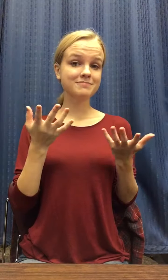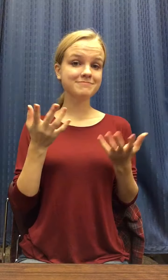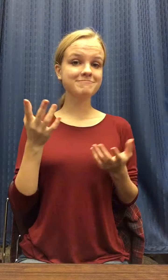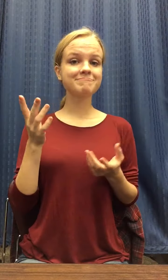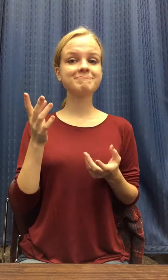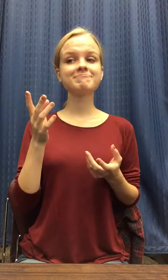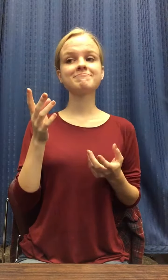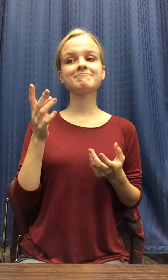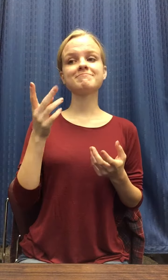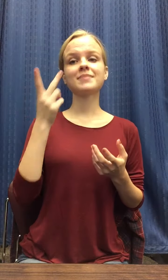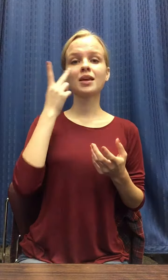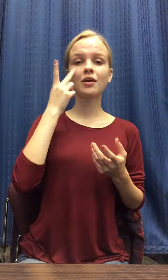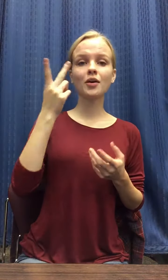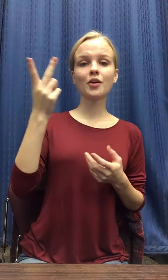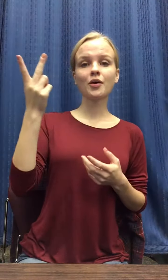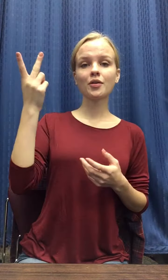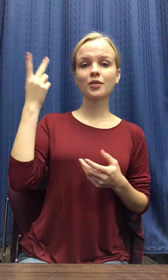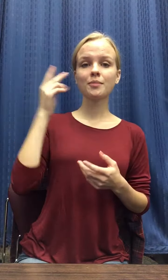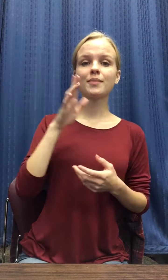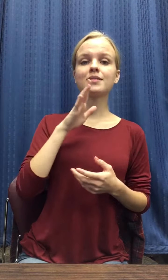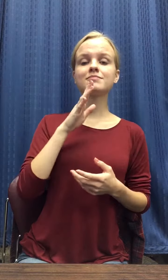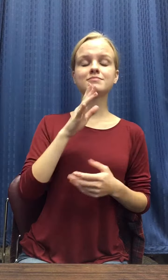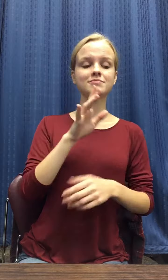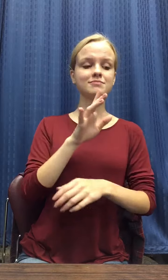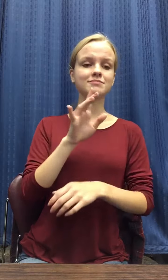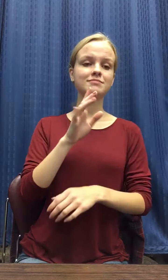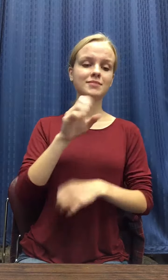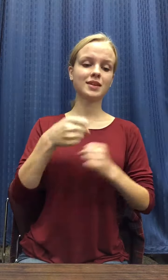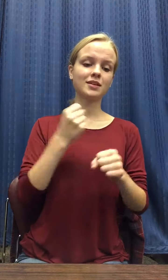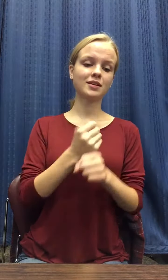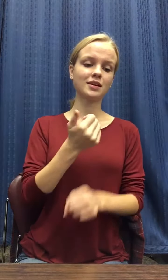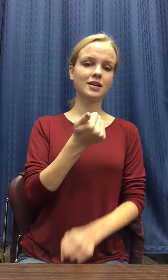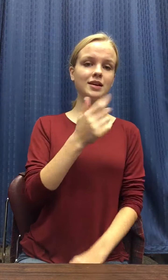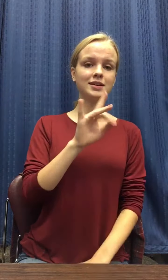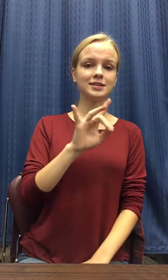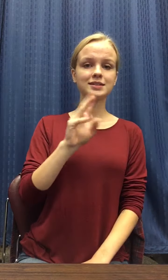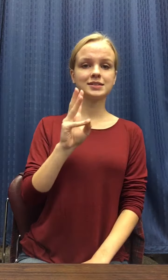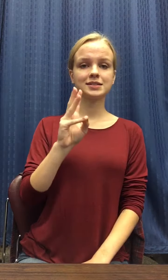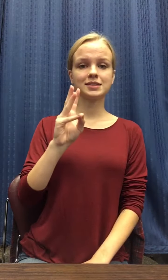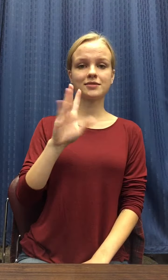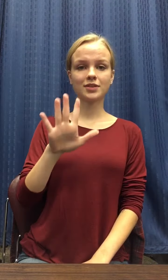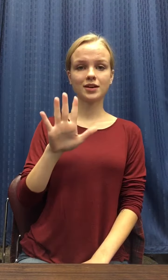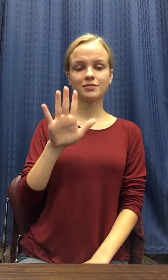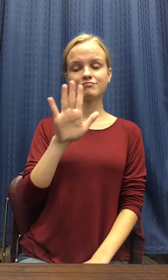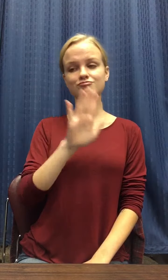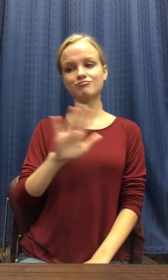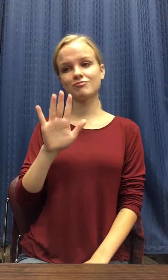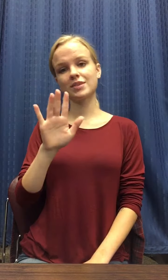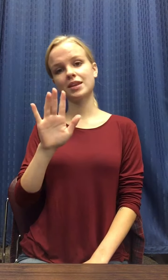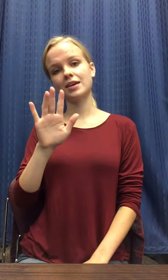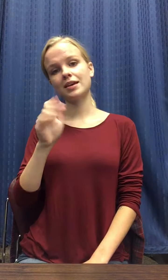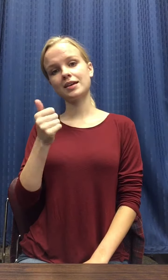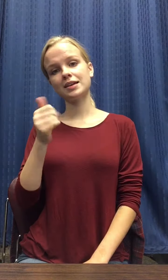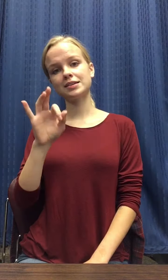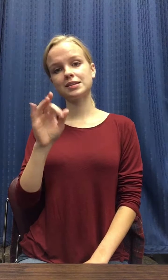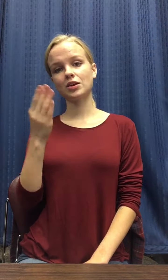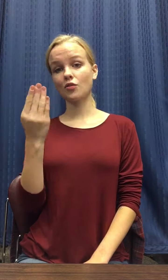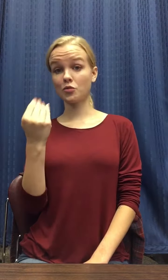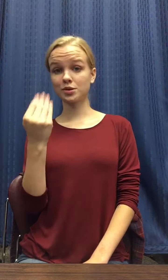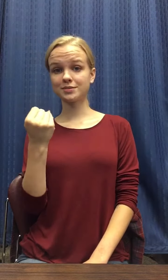between 1865 and 1914. And we're going to look at two viewpoints. The first viewpoint we're going to look